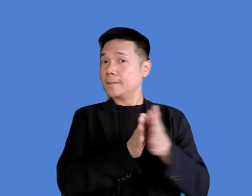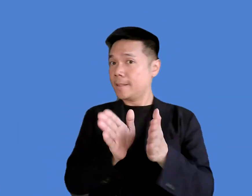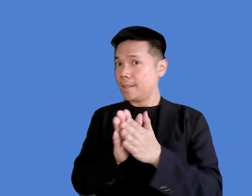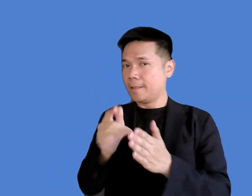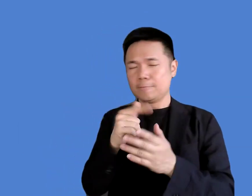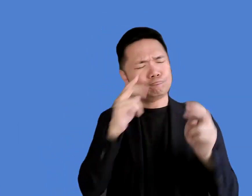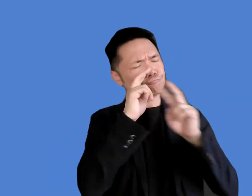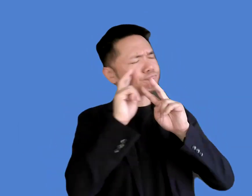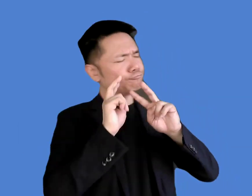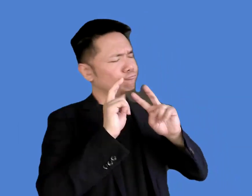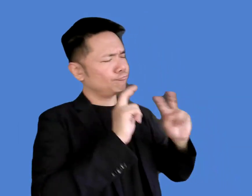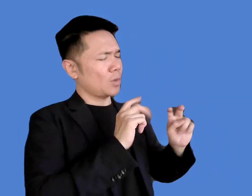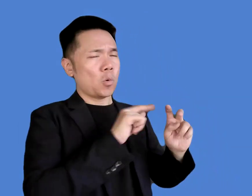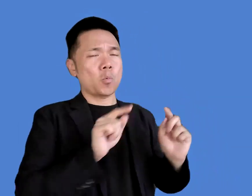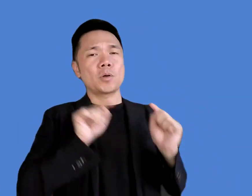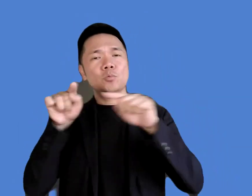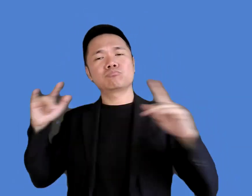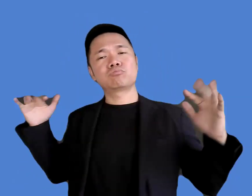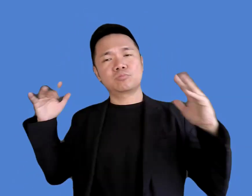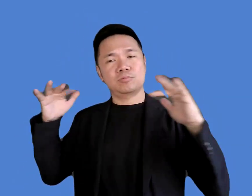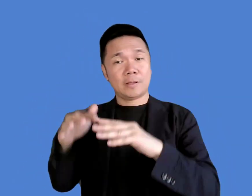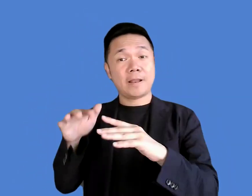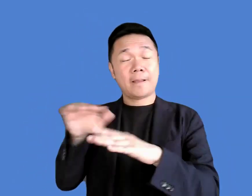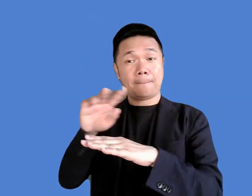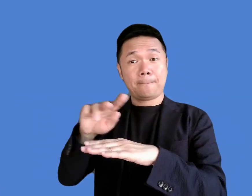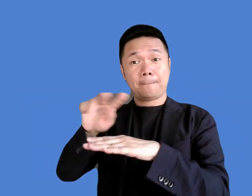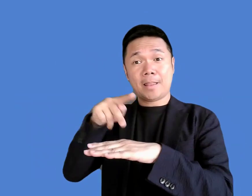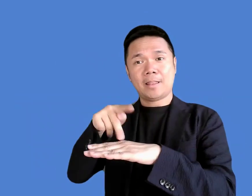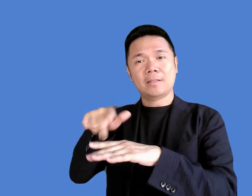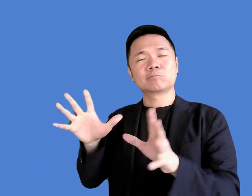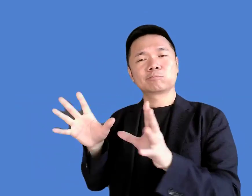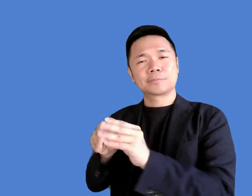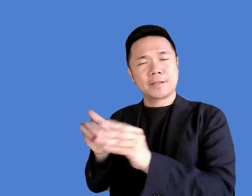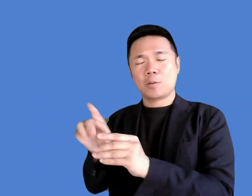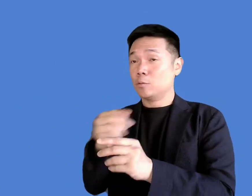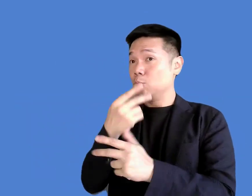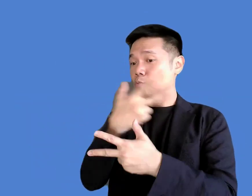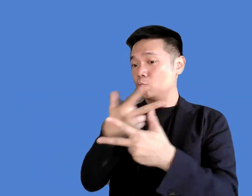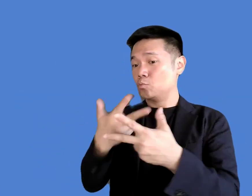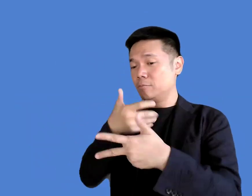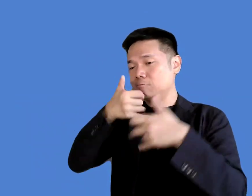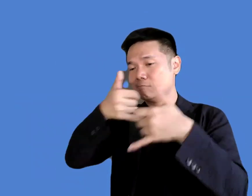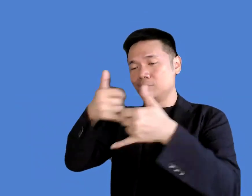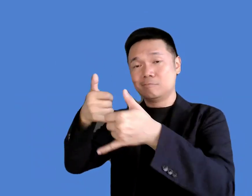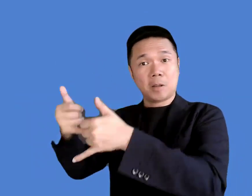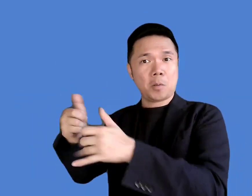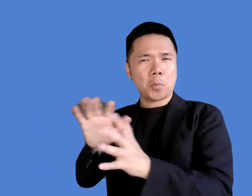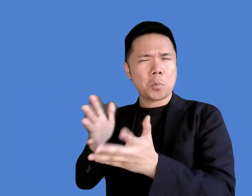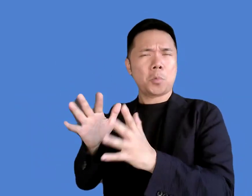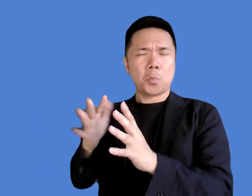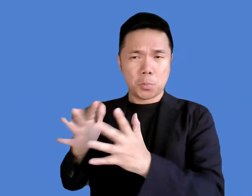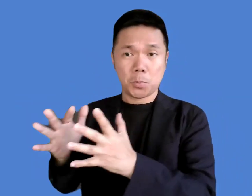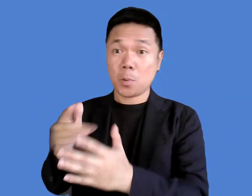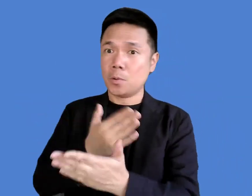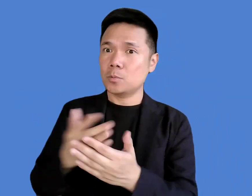trends in the WEPS Forum, which was really, we had 3 cycles of the WEPS Awards and had all this recognition for good actions